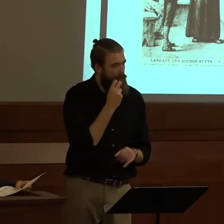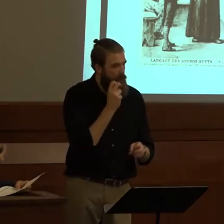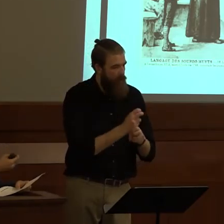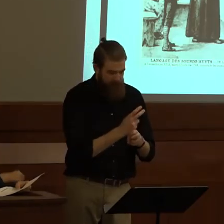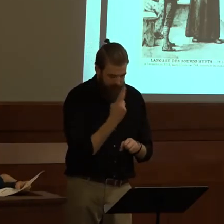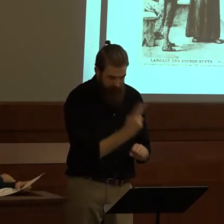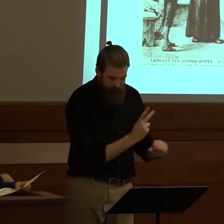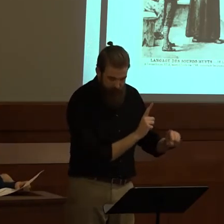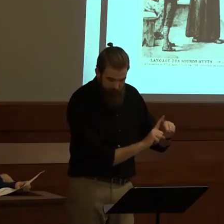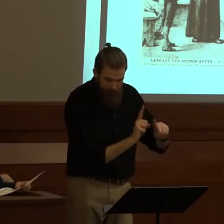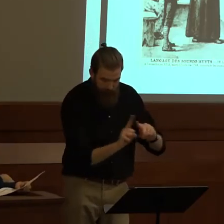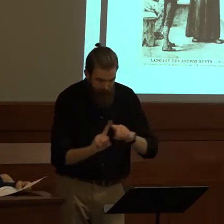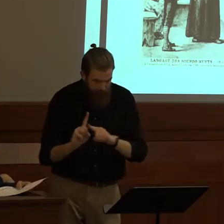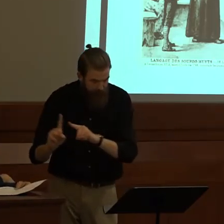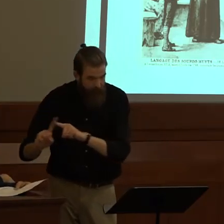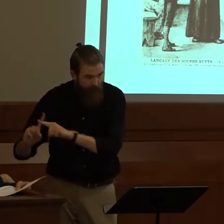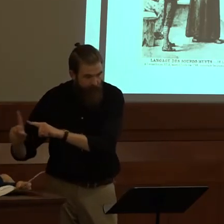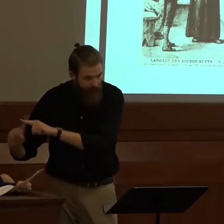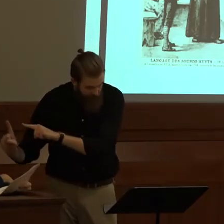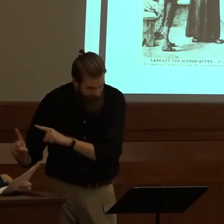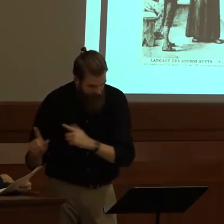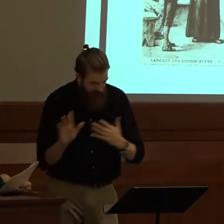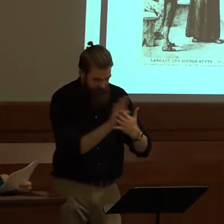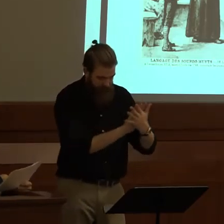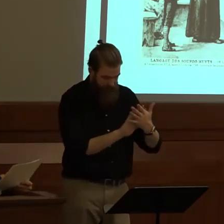The indistinguishable.